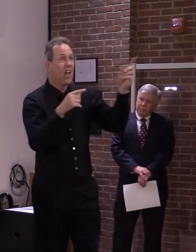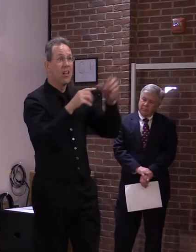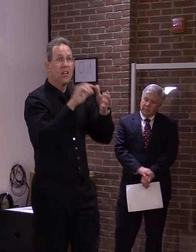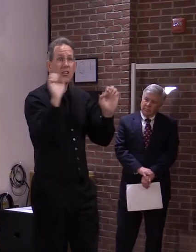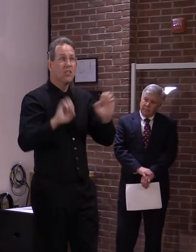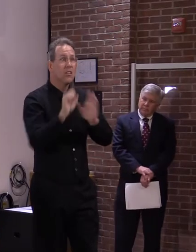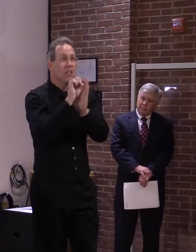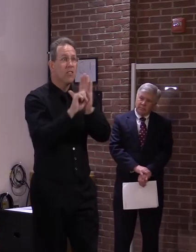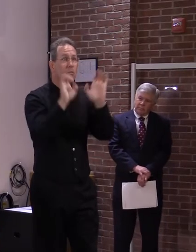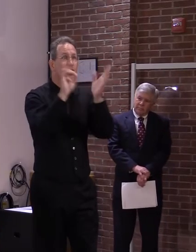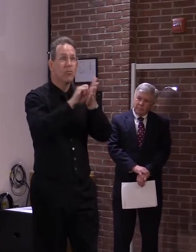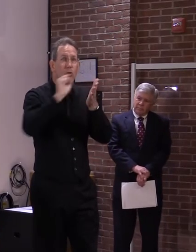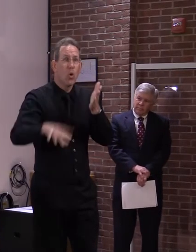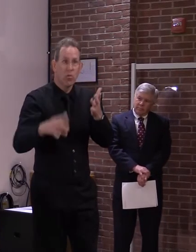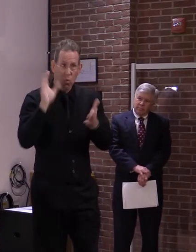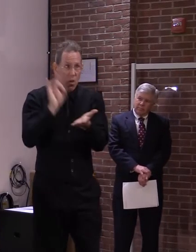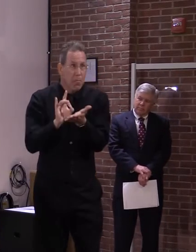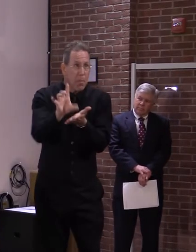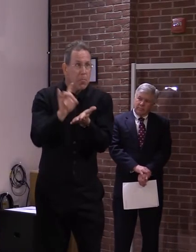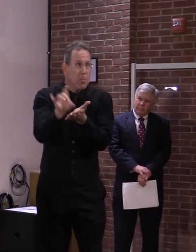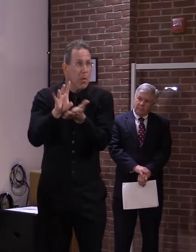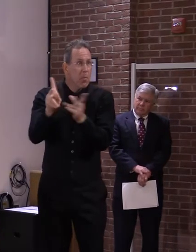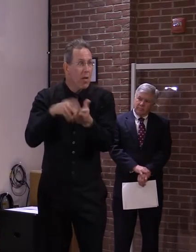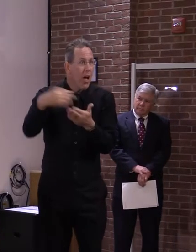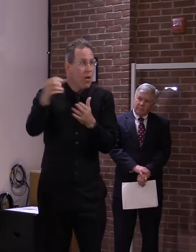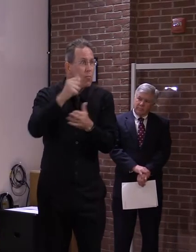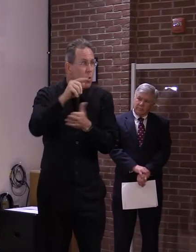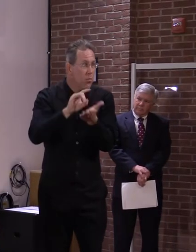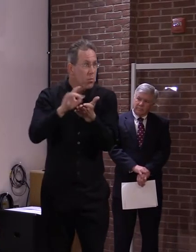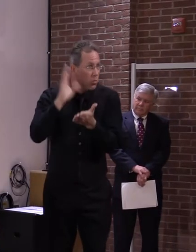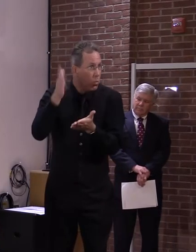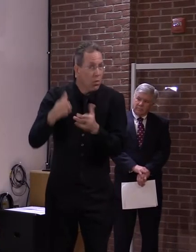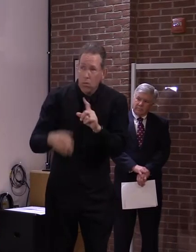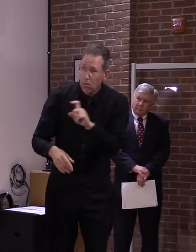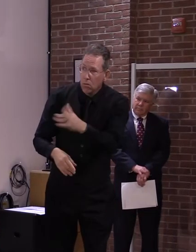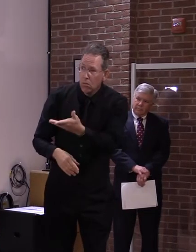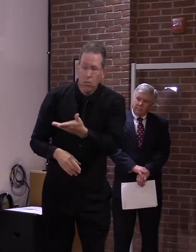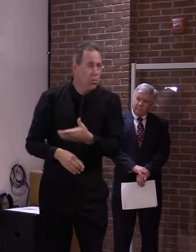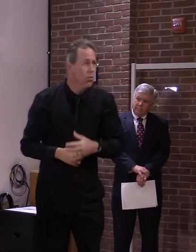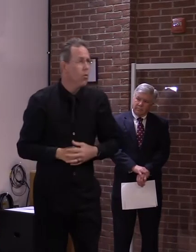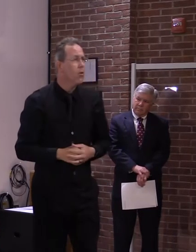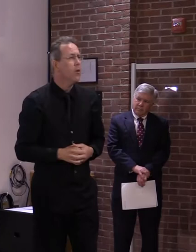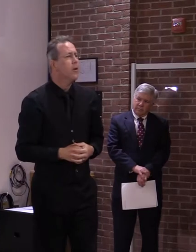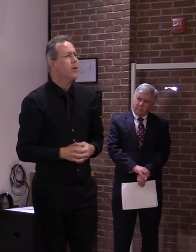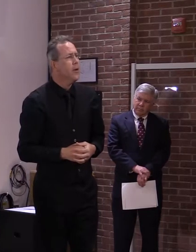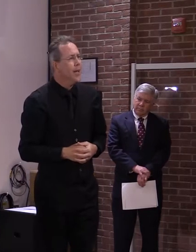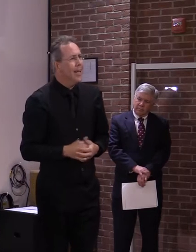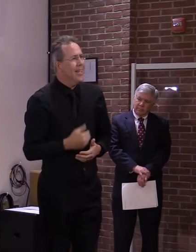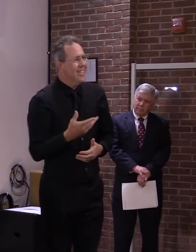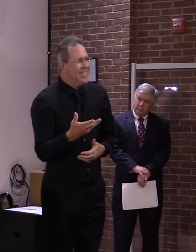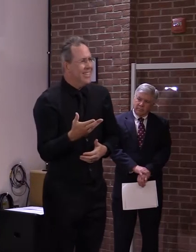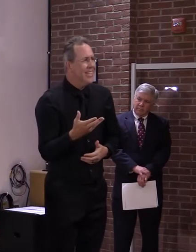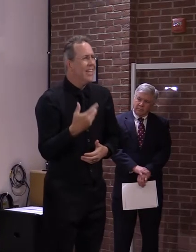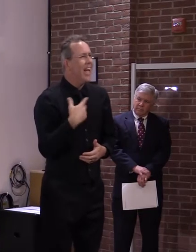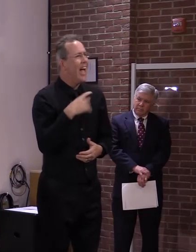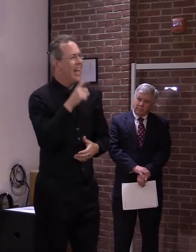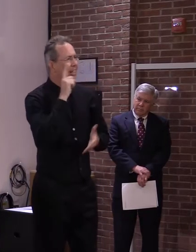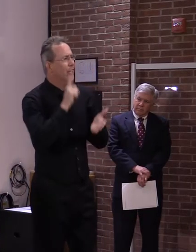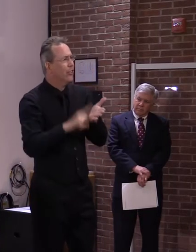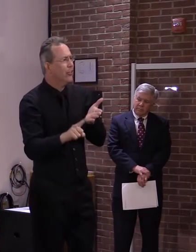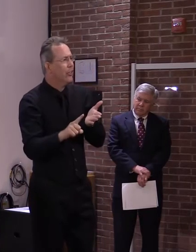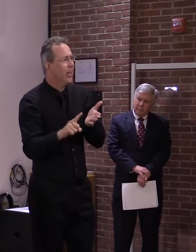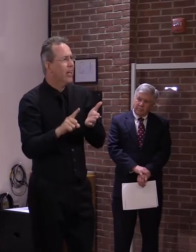that? I believe, and I'll have to check to make sure that I'm correct on this, but I believe that the